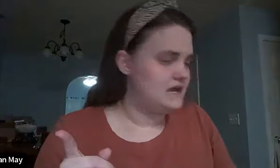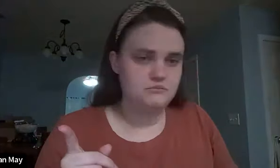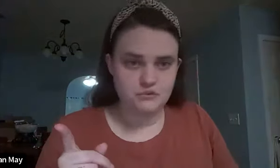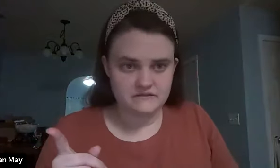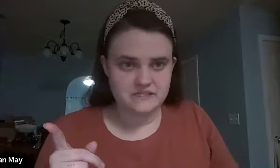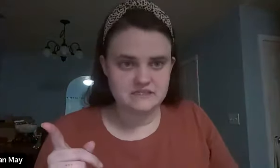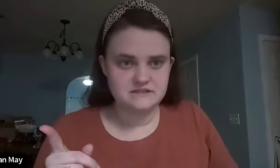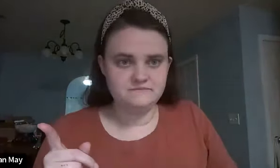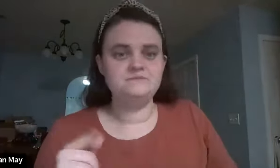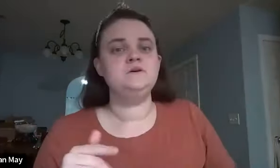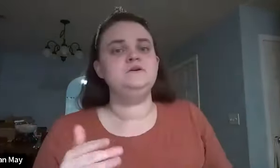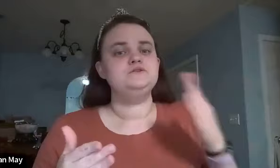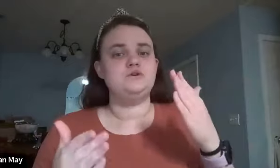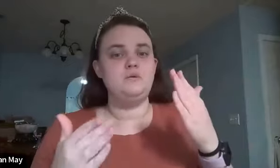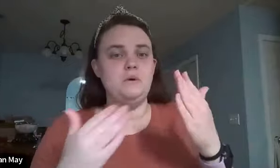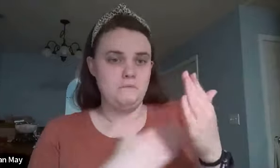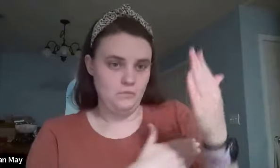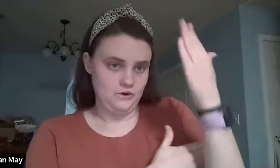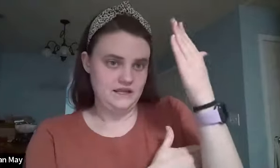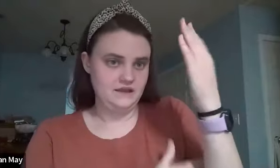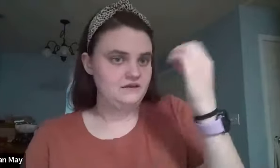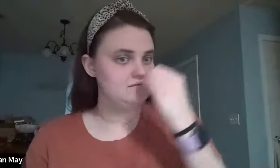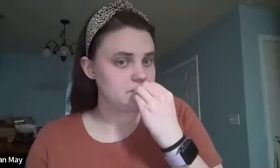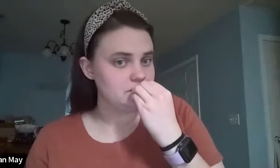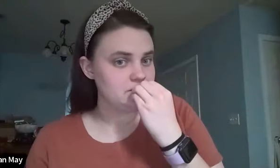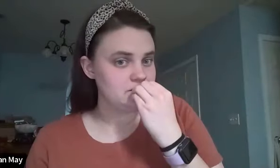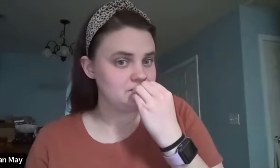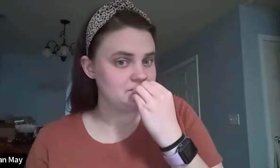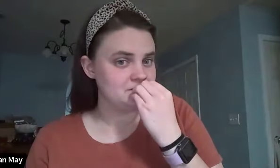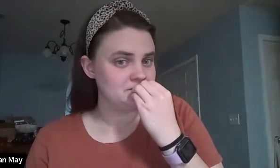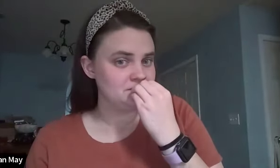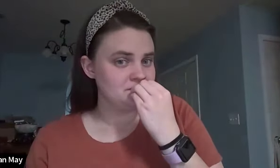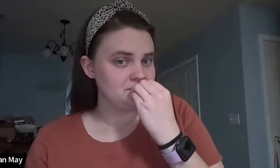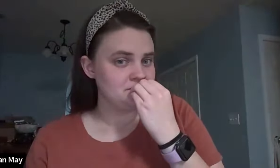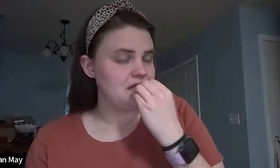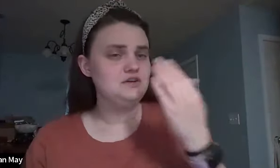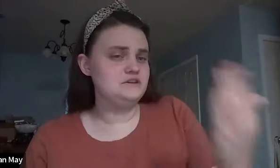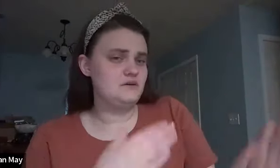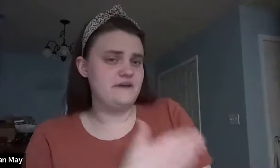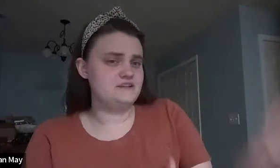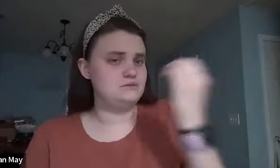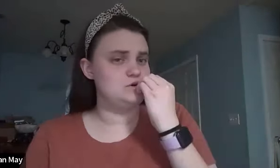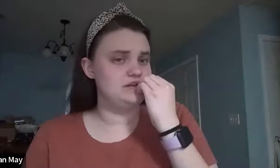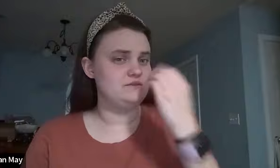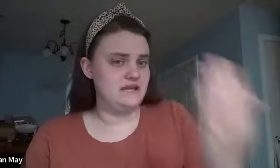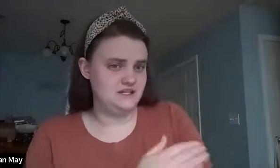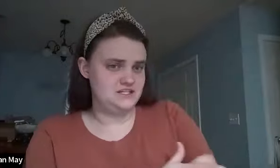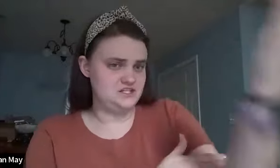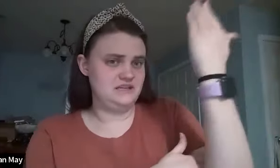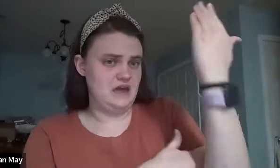had breakfast. So morning food. And you could do a faster morning, like it's just like that